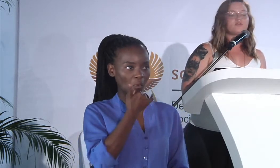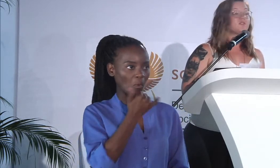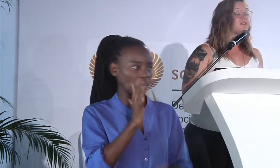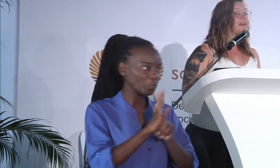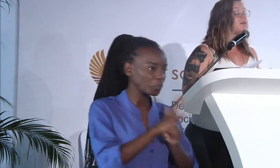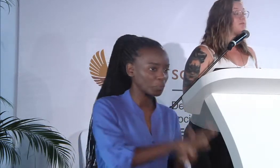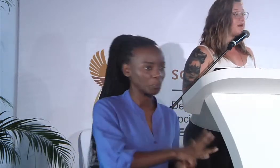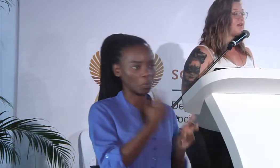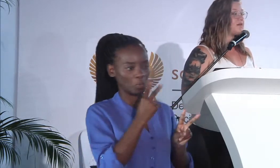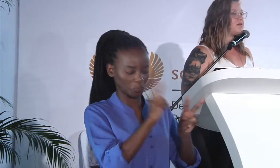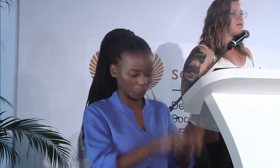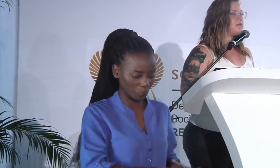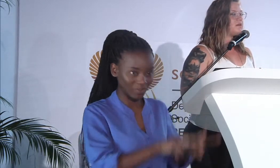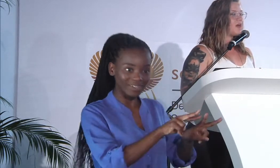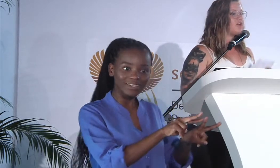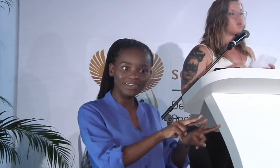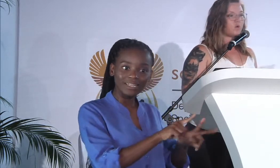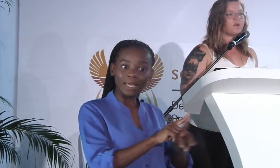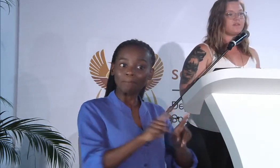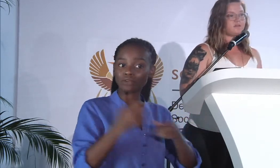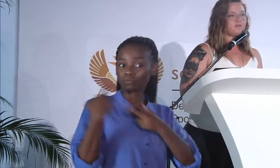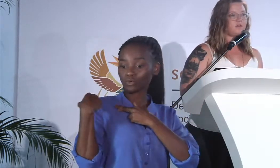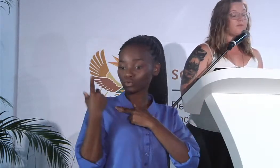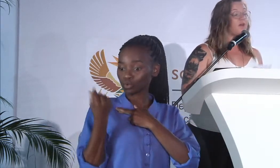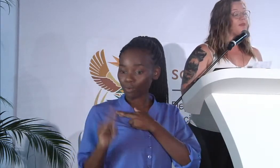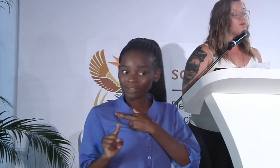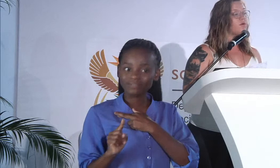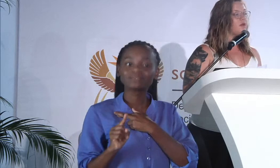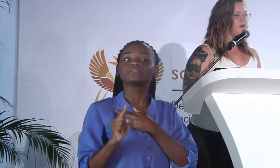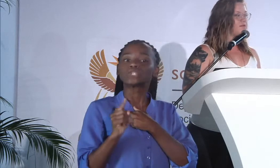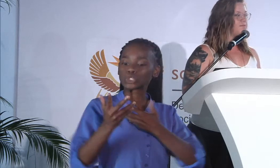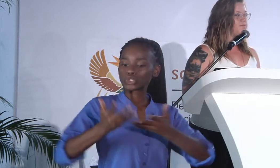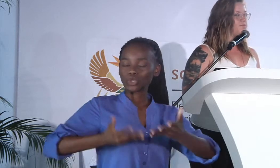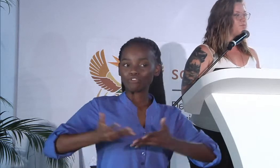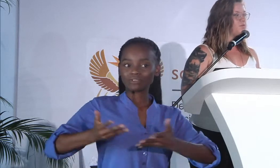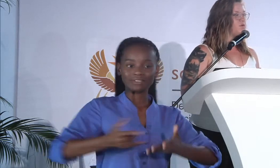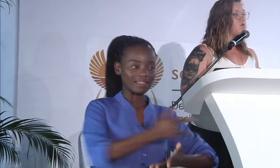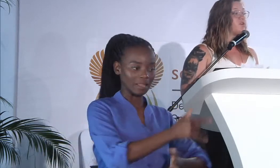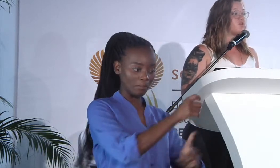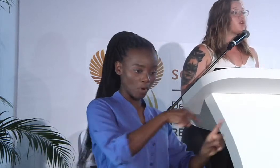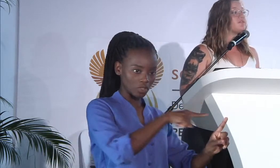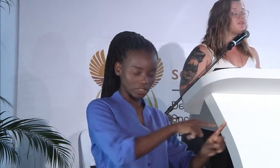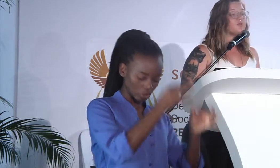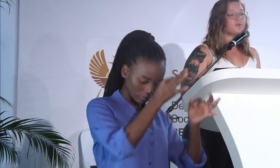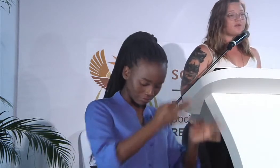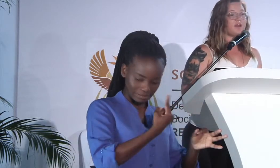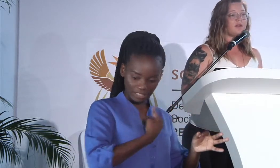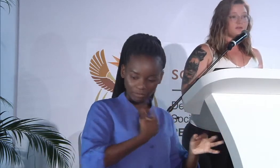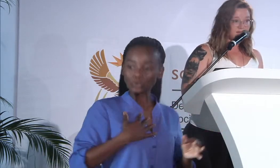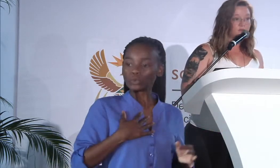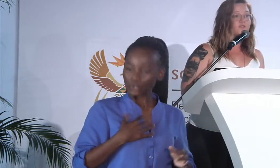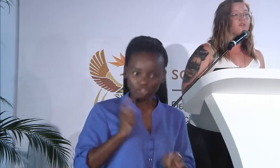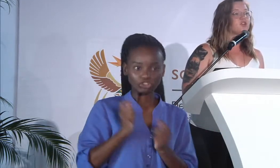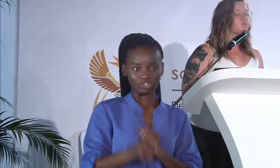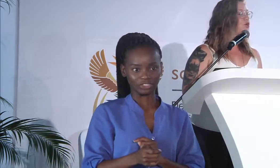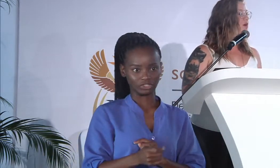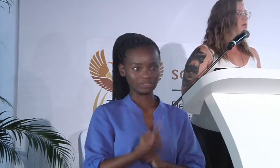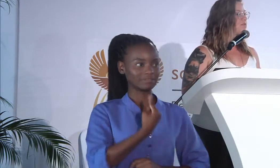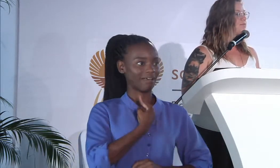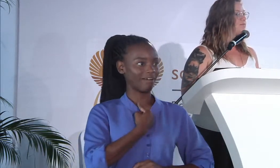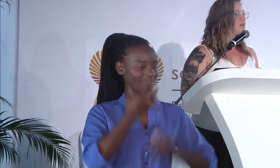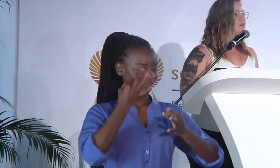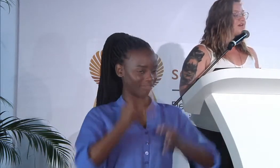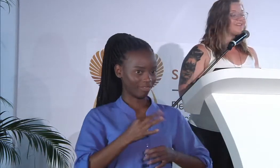so that they can make a choice about their own lives. We should continue providing needle syringe